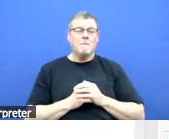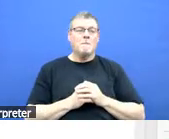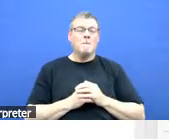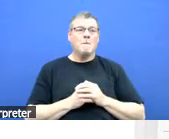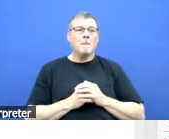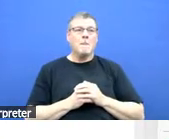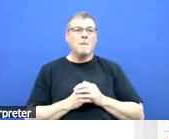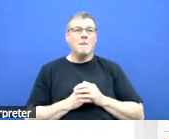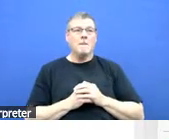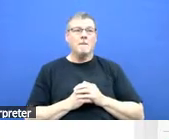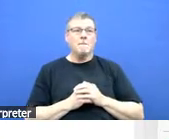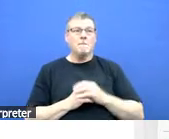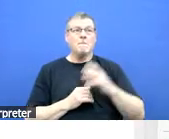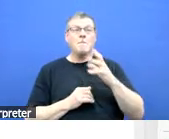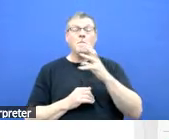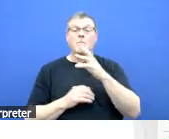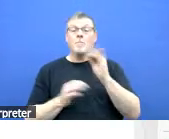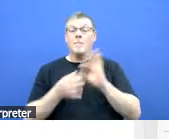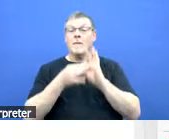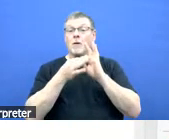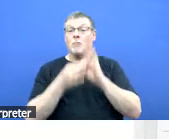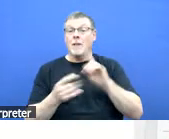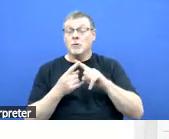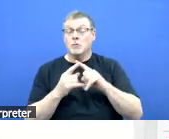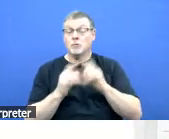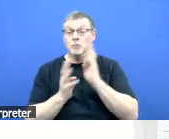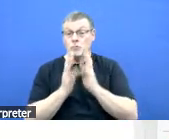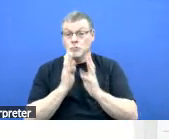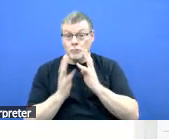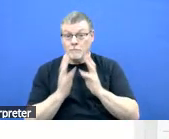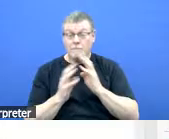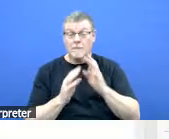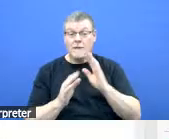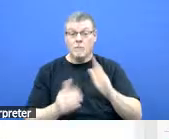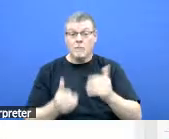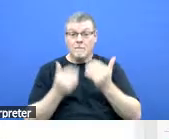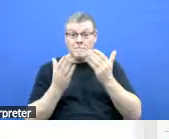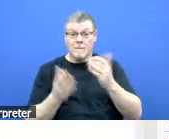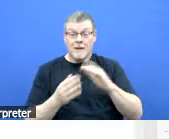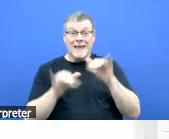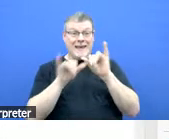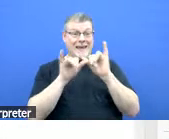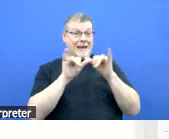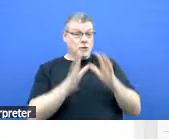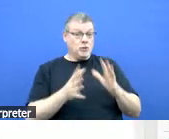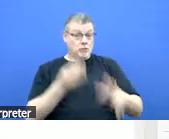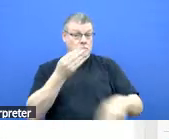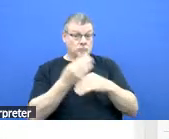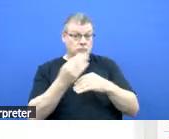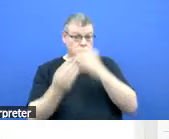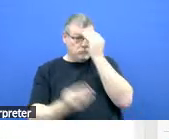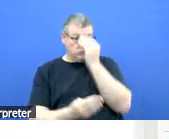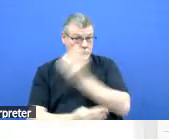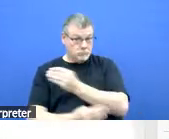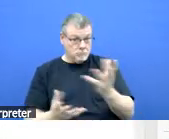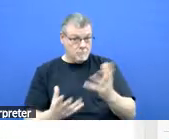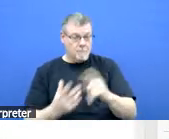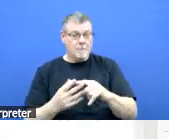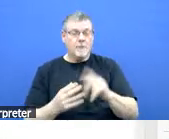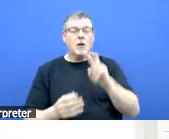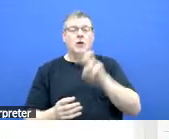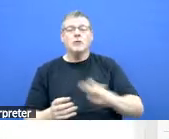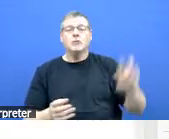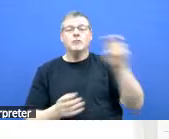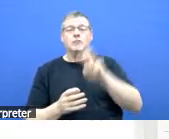property. As it relates to traffic generation, we provided in our engineer supplement to you the trip